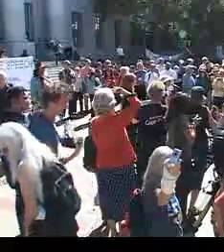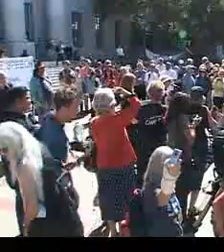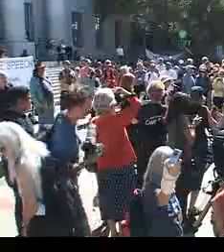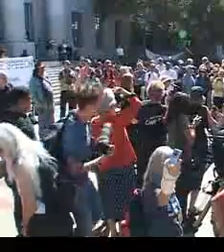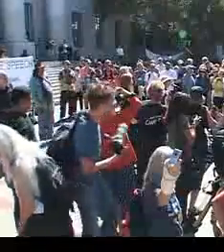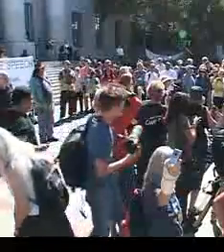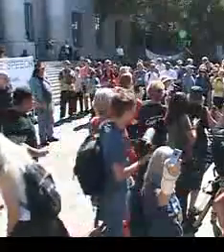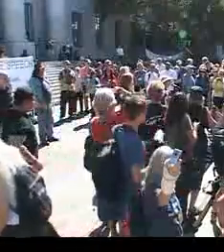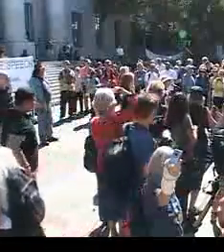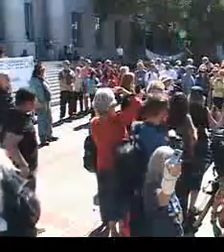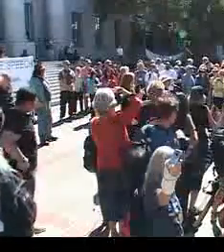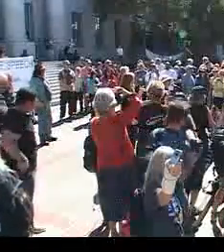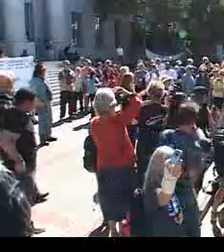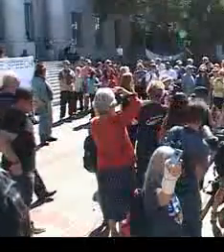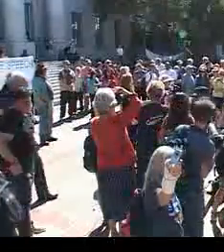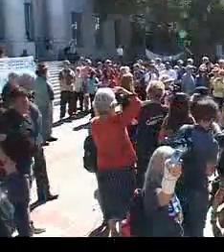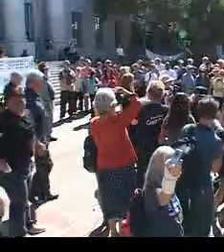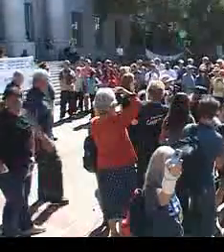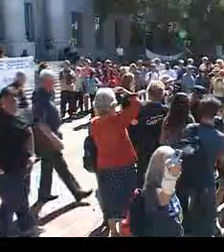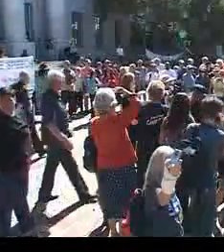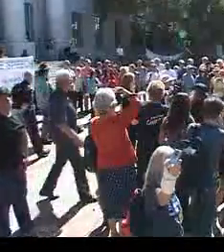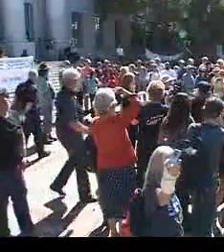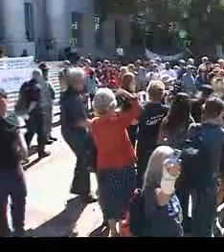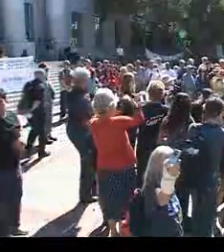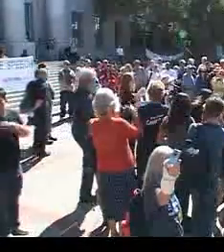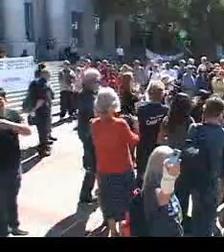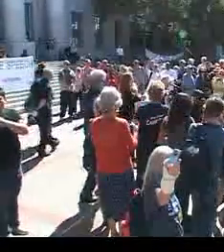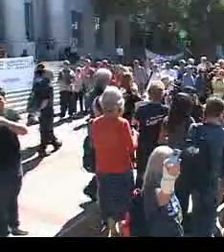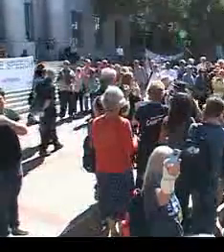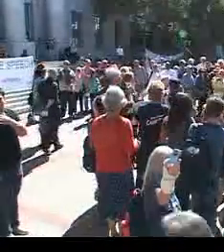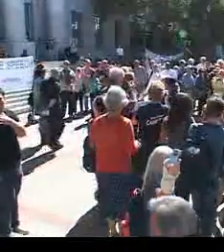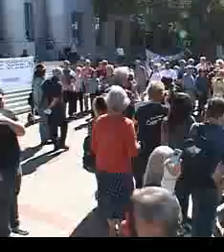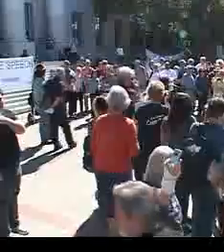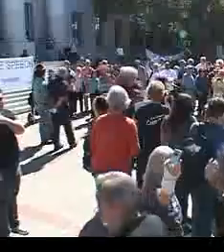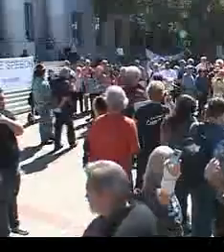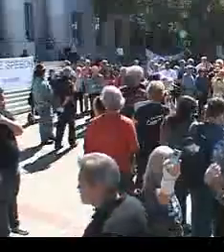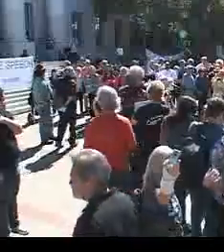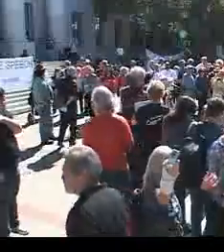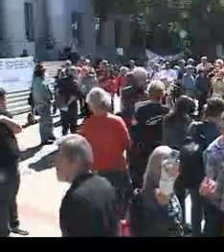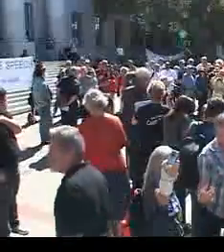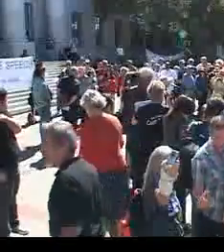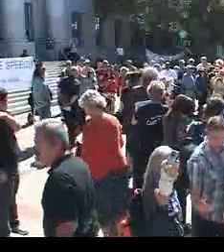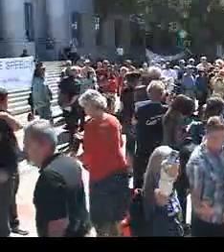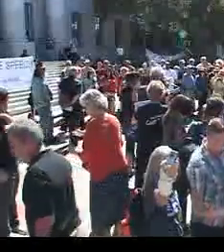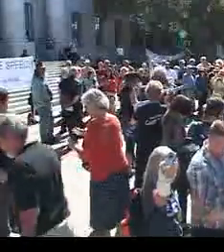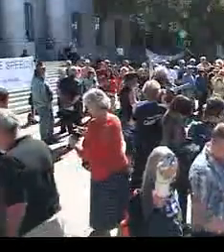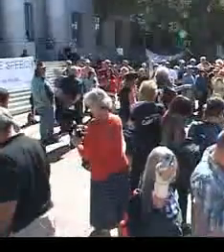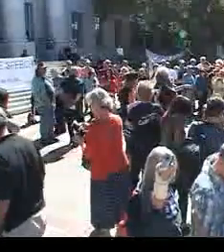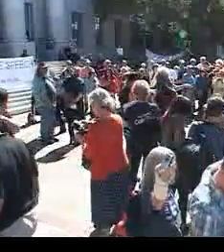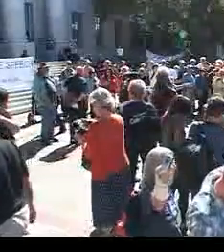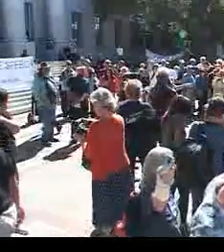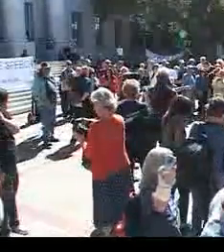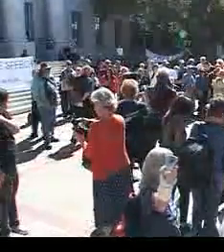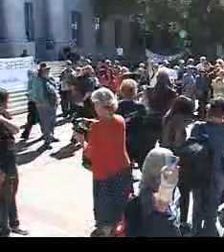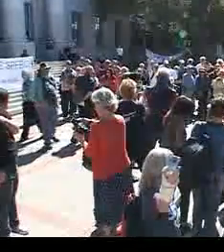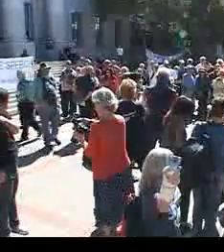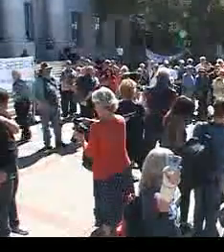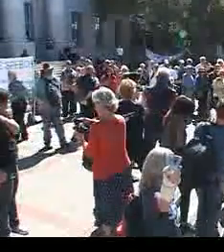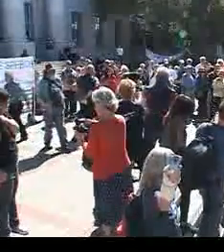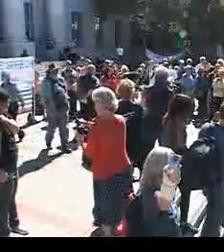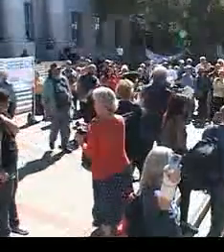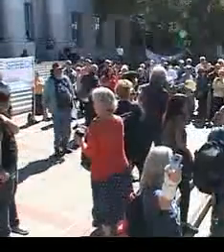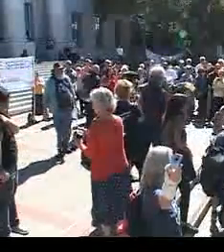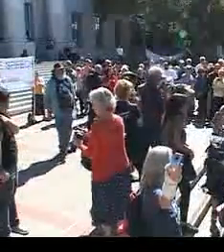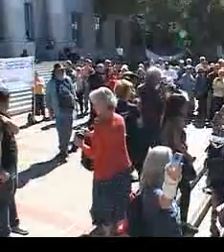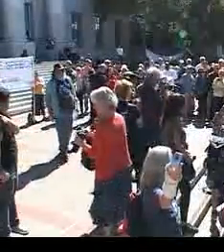Jack went limp, and good civil rights style, and they brought a police car onto the middle of the